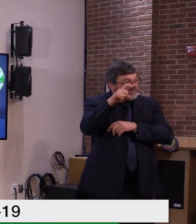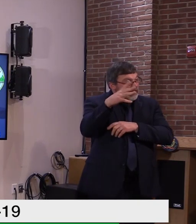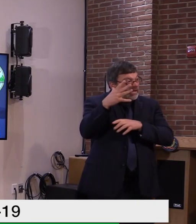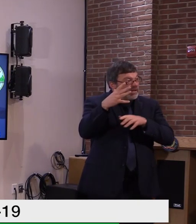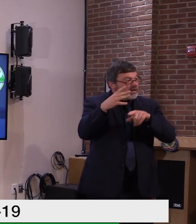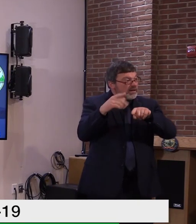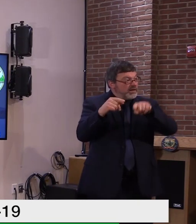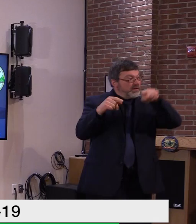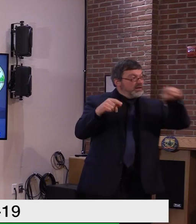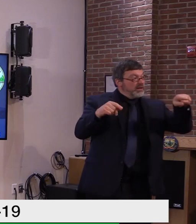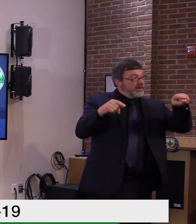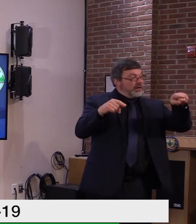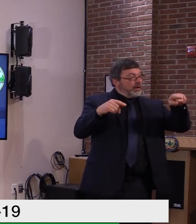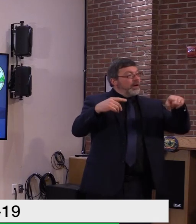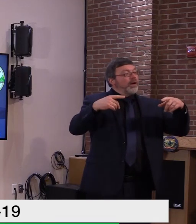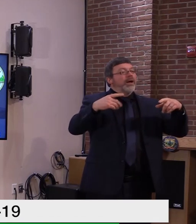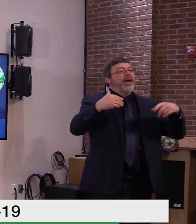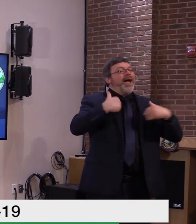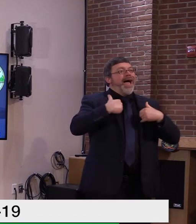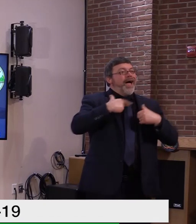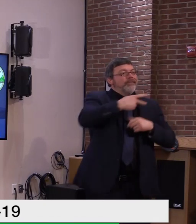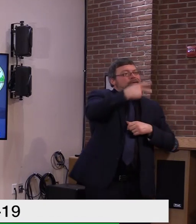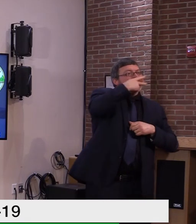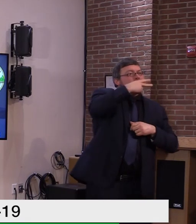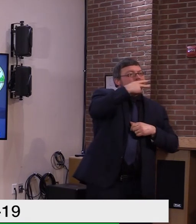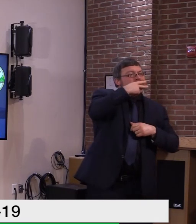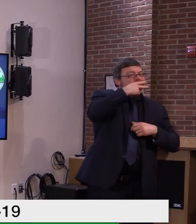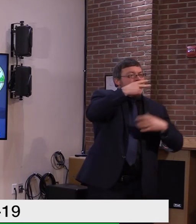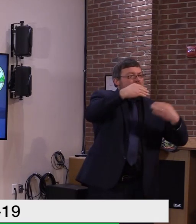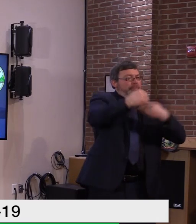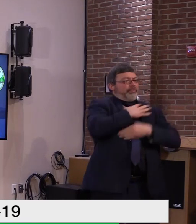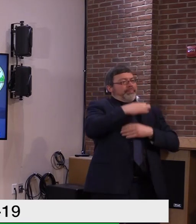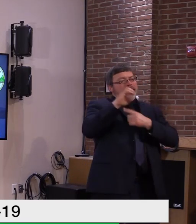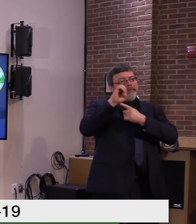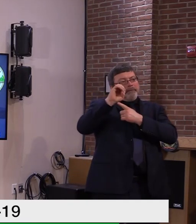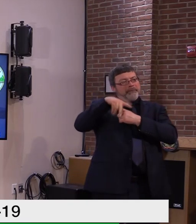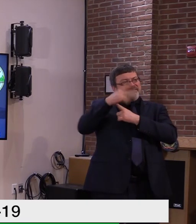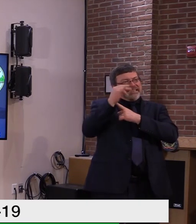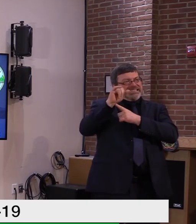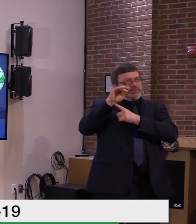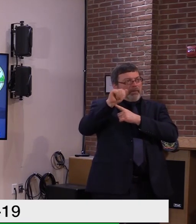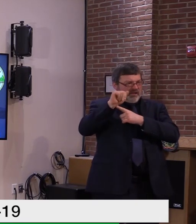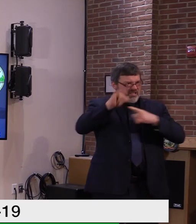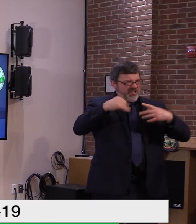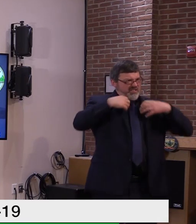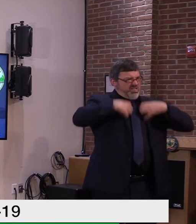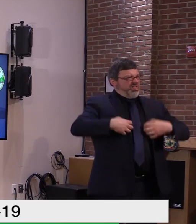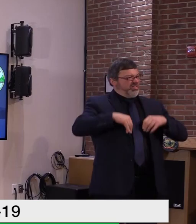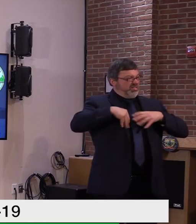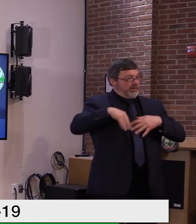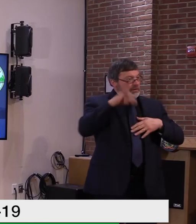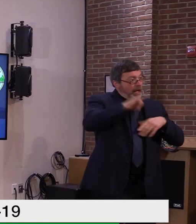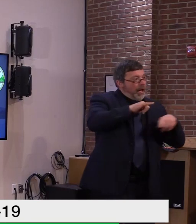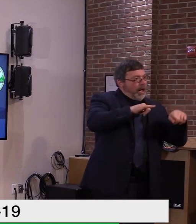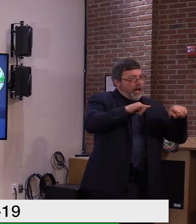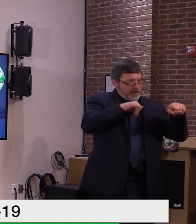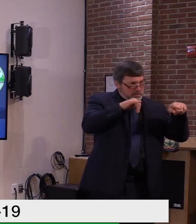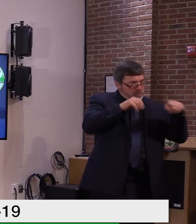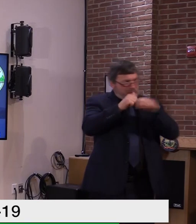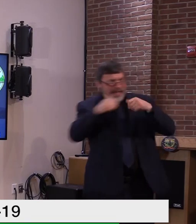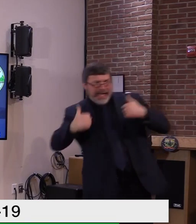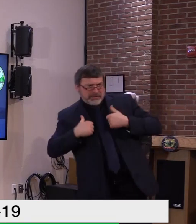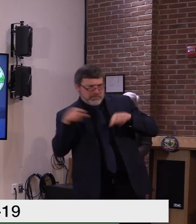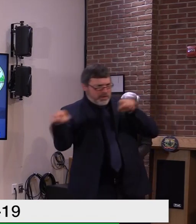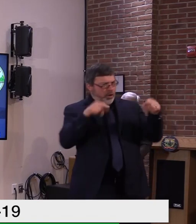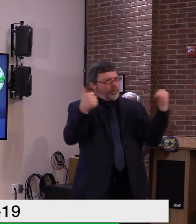So we will be pretty precise about those conditions. But you can be sure that conditions that are serious, like COPD,